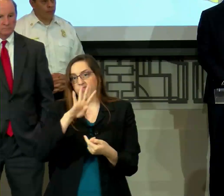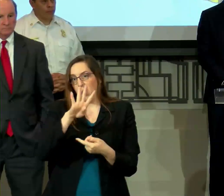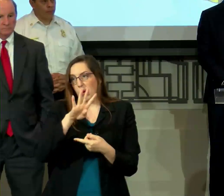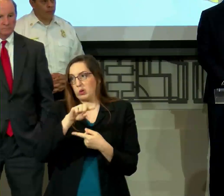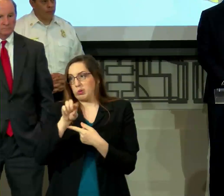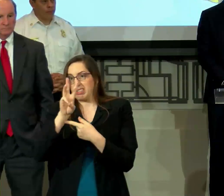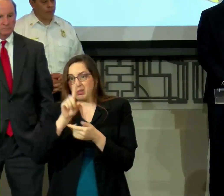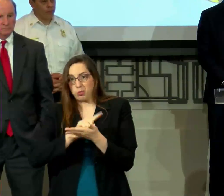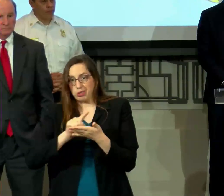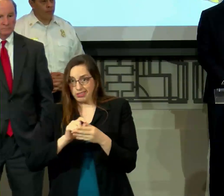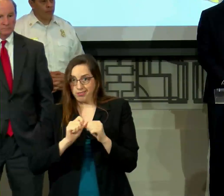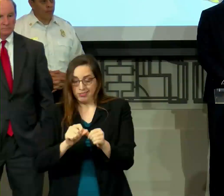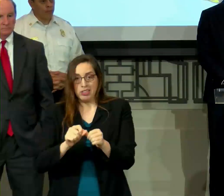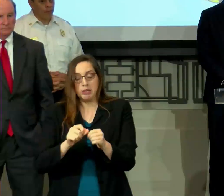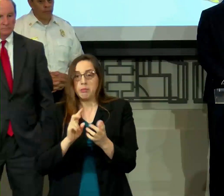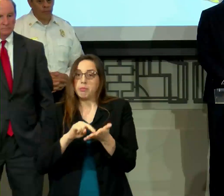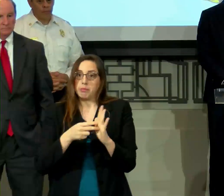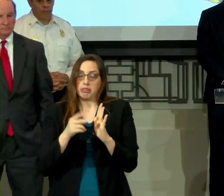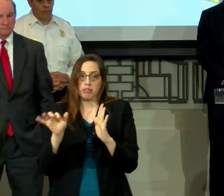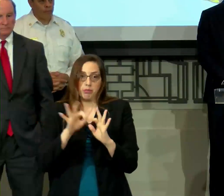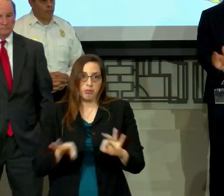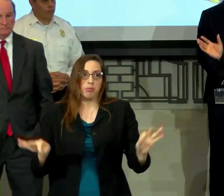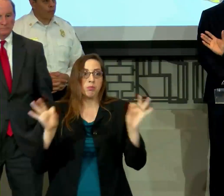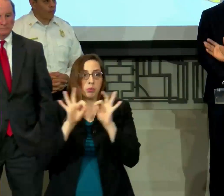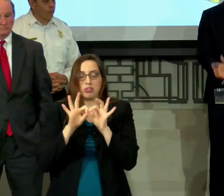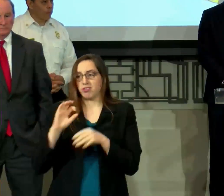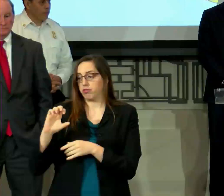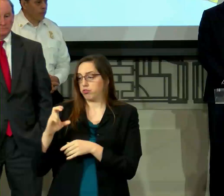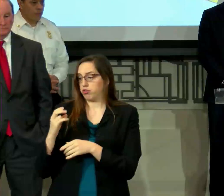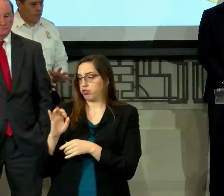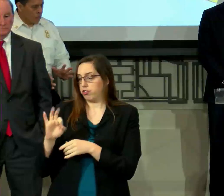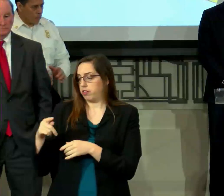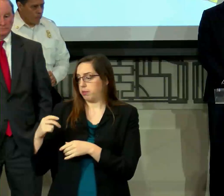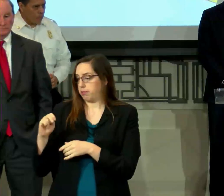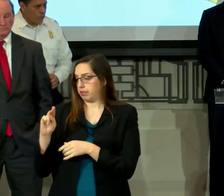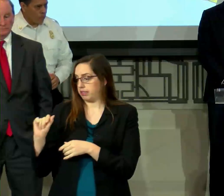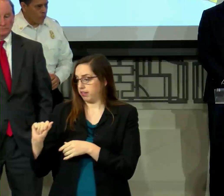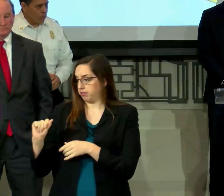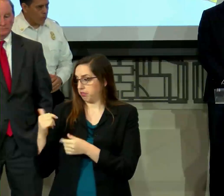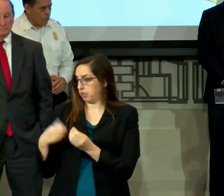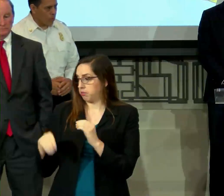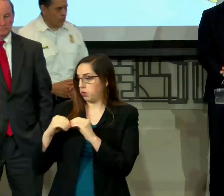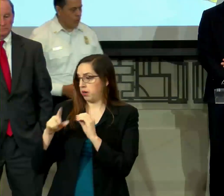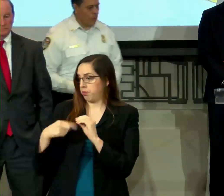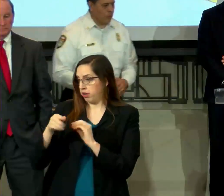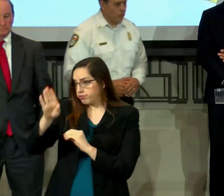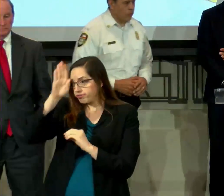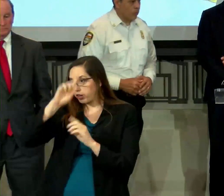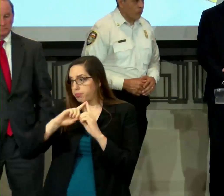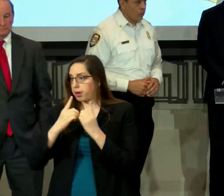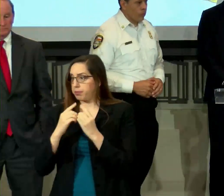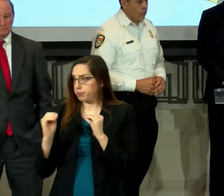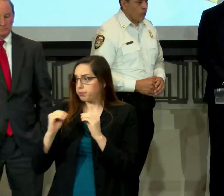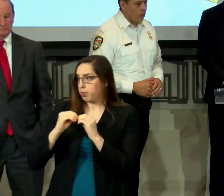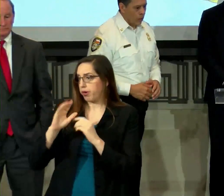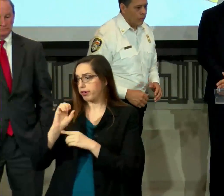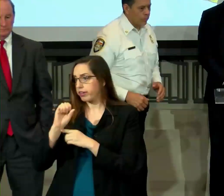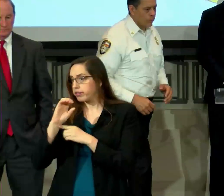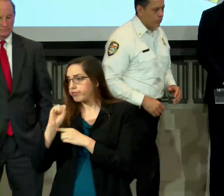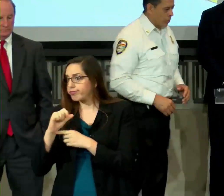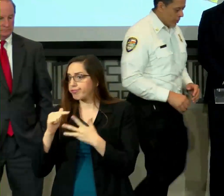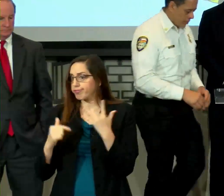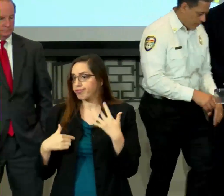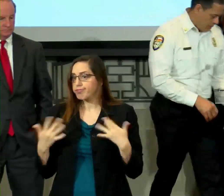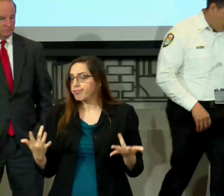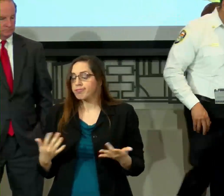weeks. So that's going to be critically important. Chief Pena, anything with respect to the fire department? Any additional cases beyond what was reported